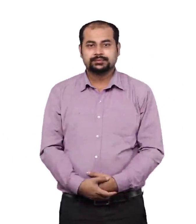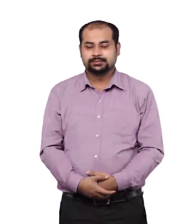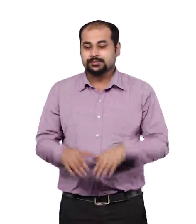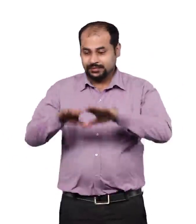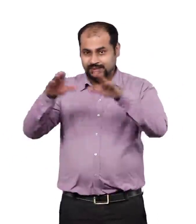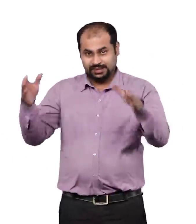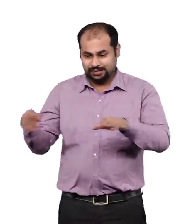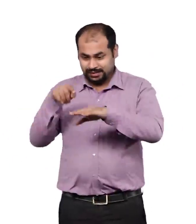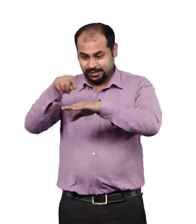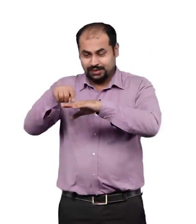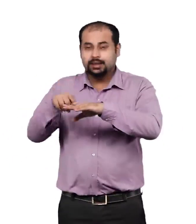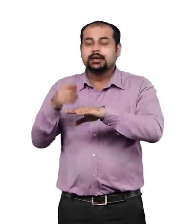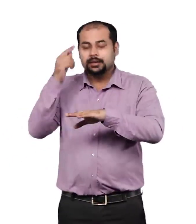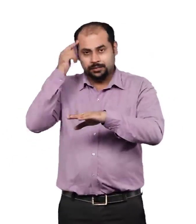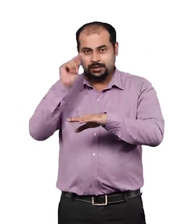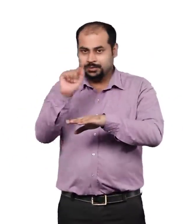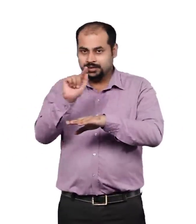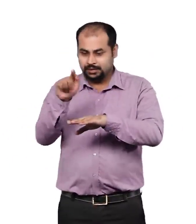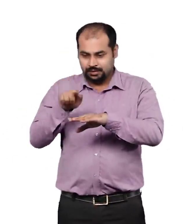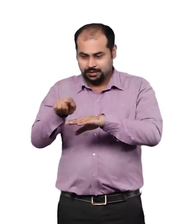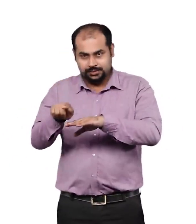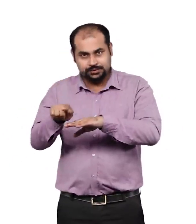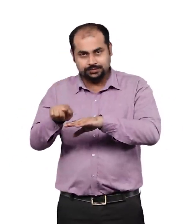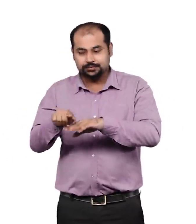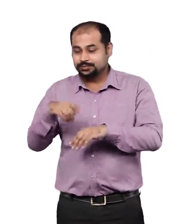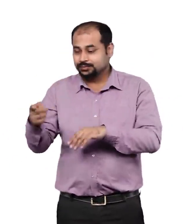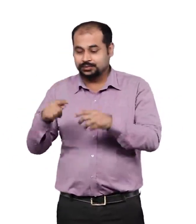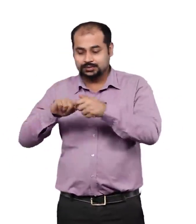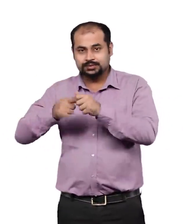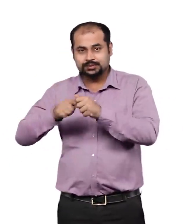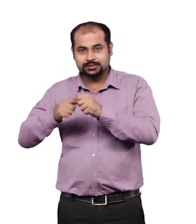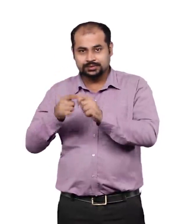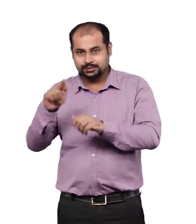There is a pencil, a sharpener, and an eraser on the table.